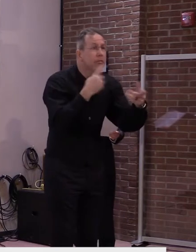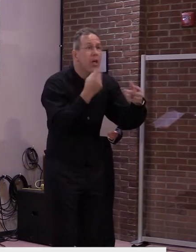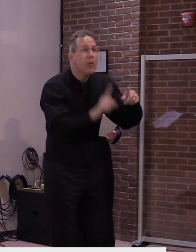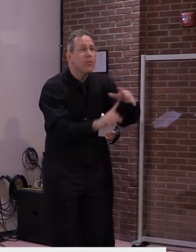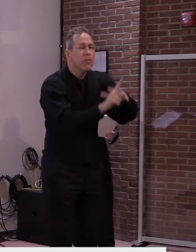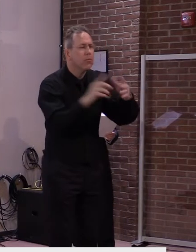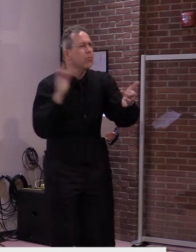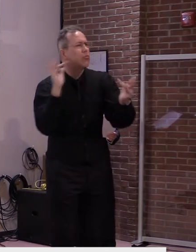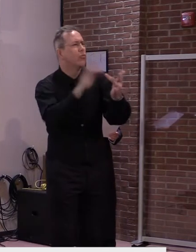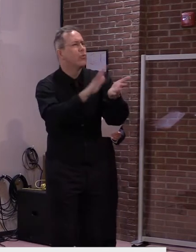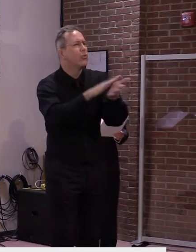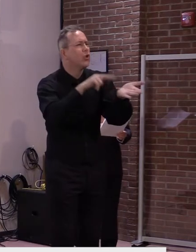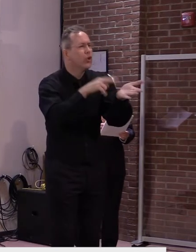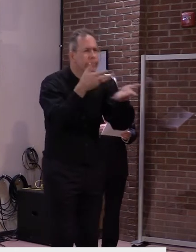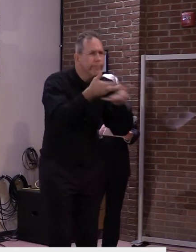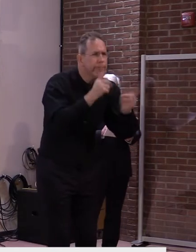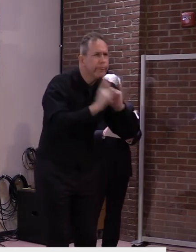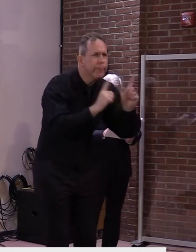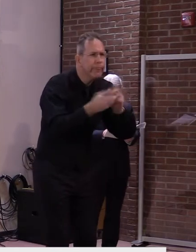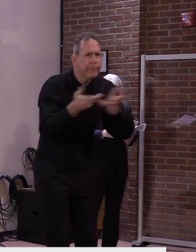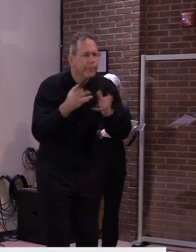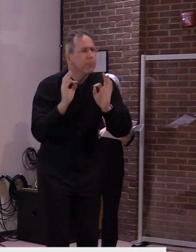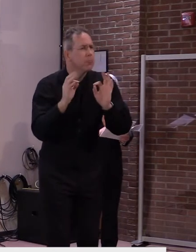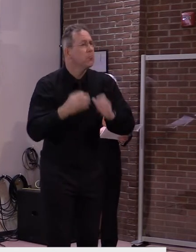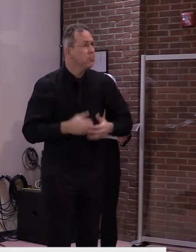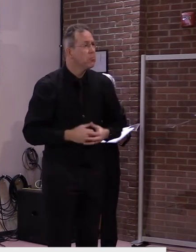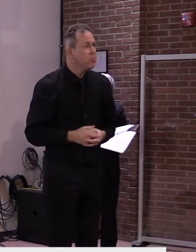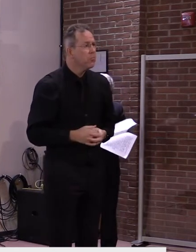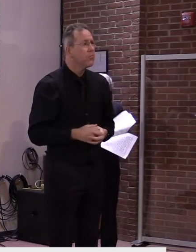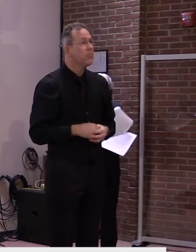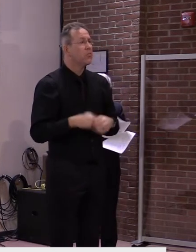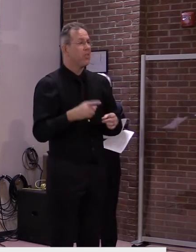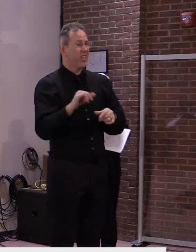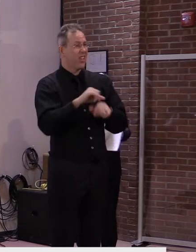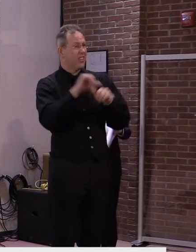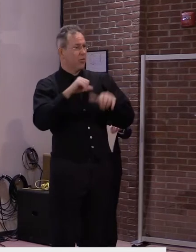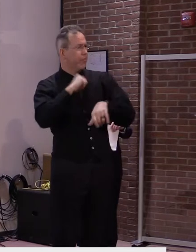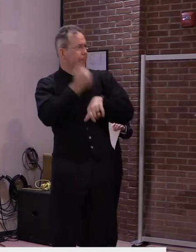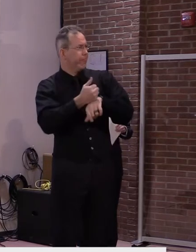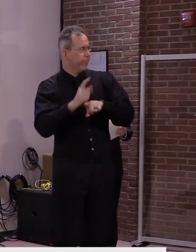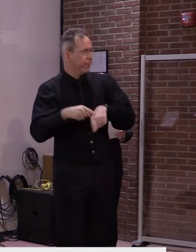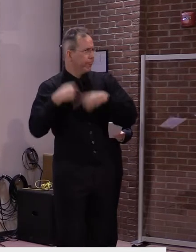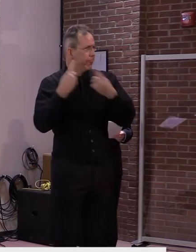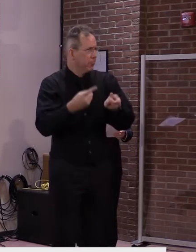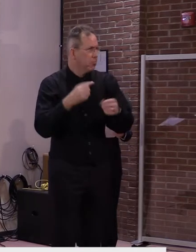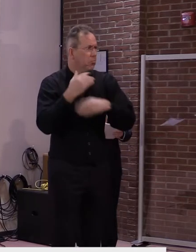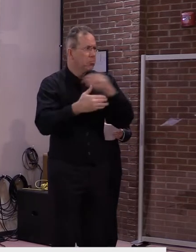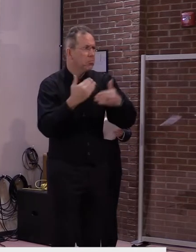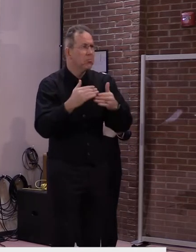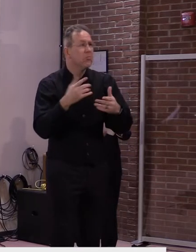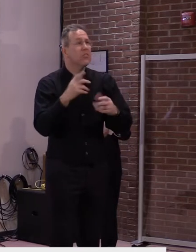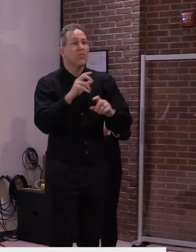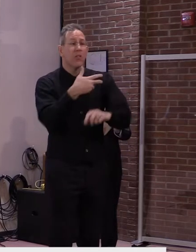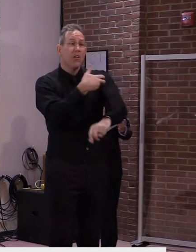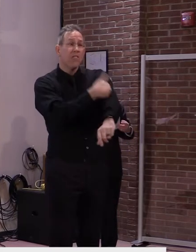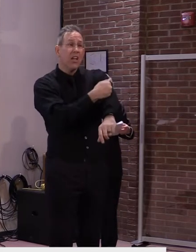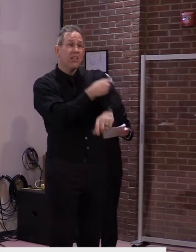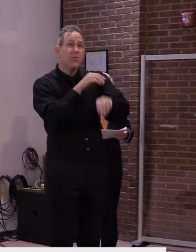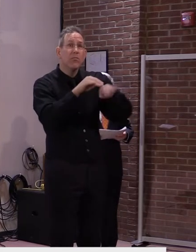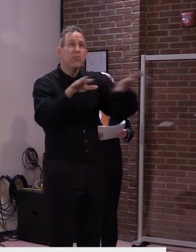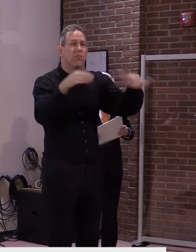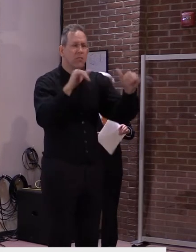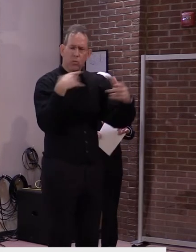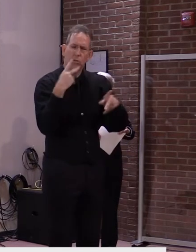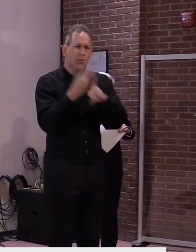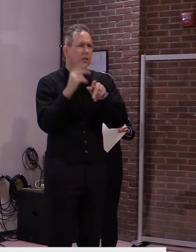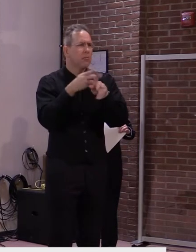Implementing these mitigation systems in our schools will remain a priority in the coming months, even as we deploy more vaccine, and will remain a priority as